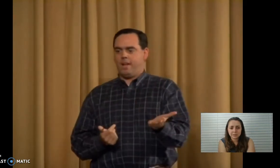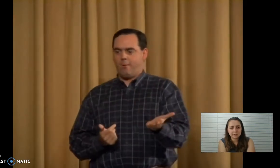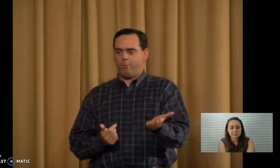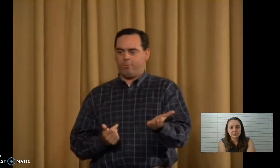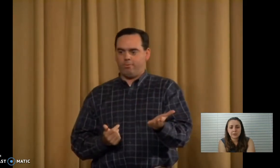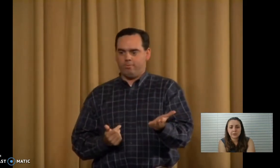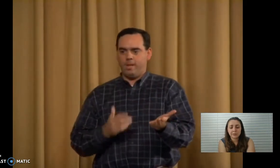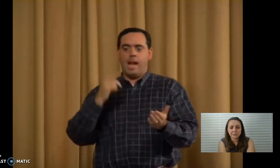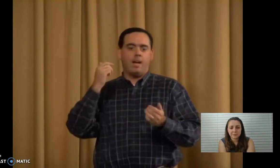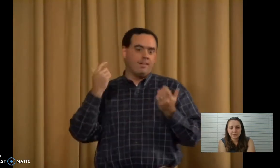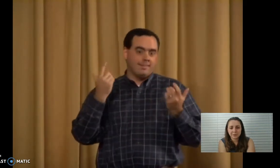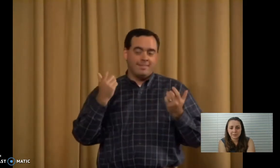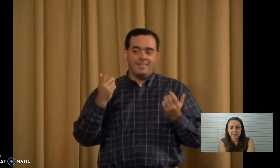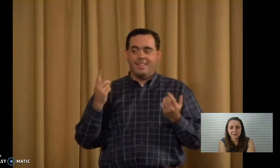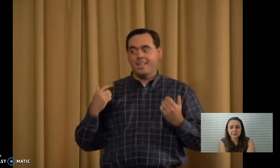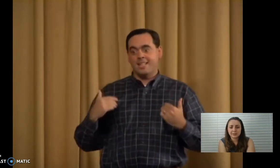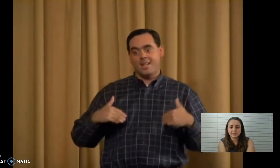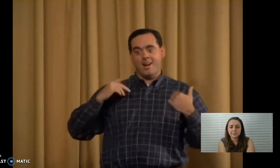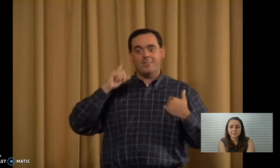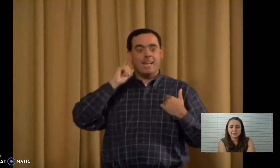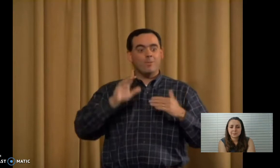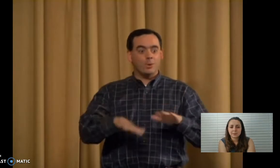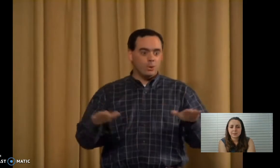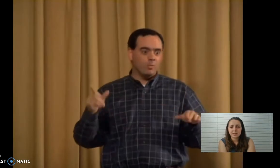knowledge or other information out there.